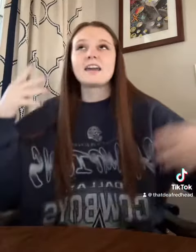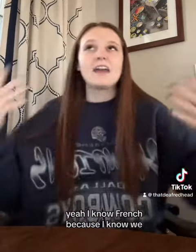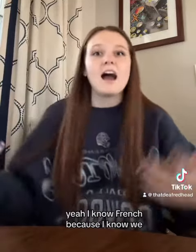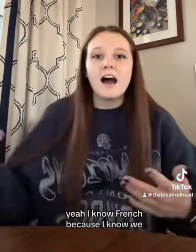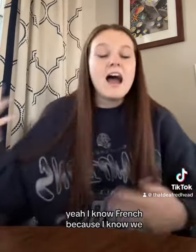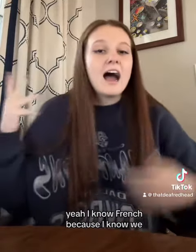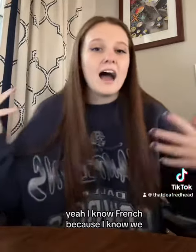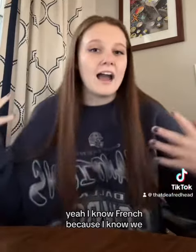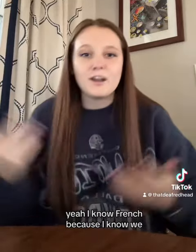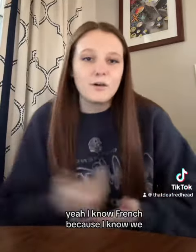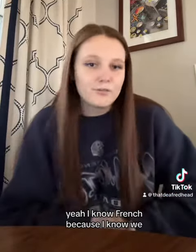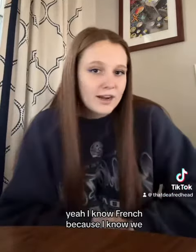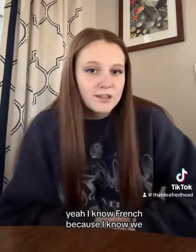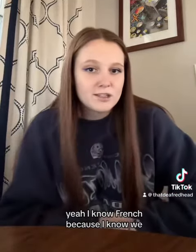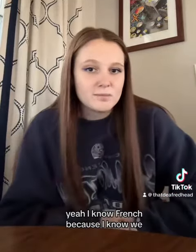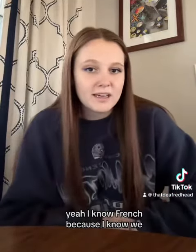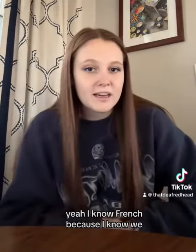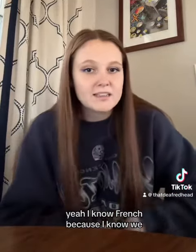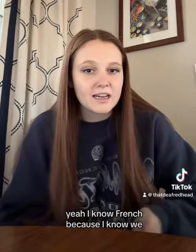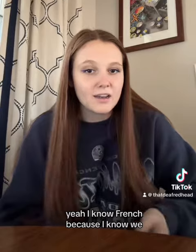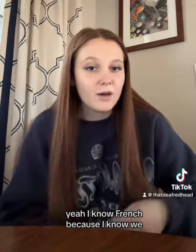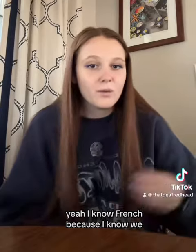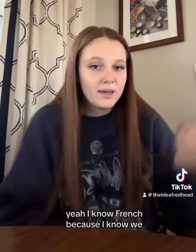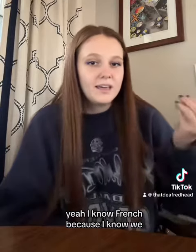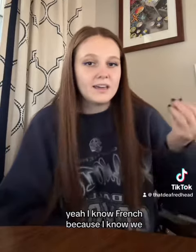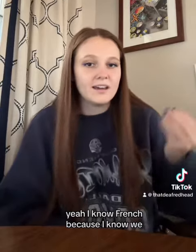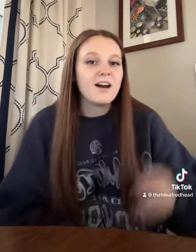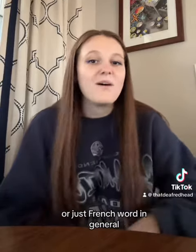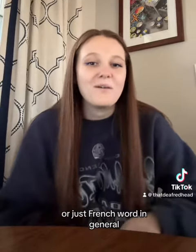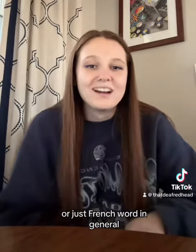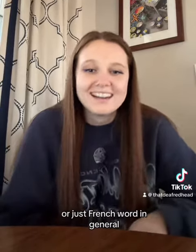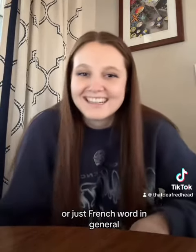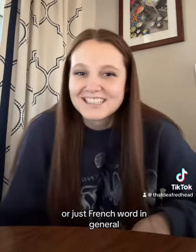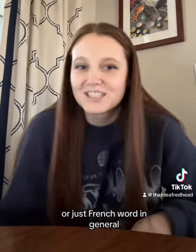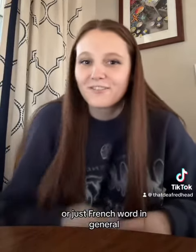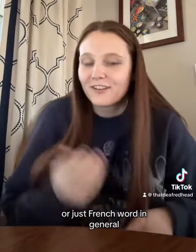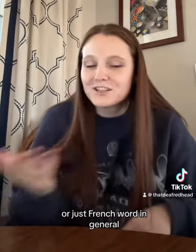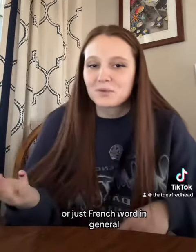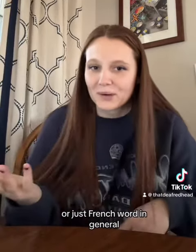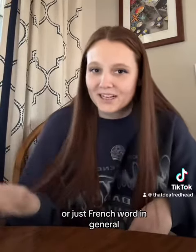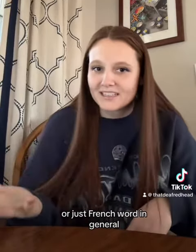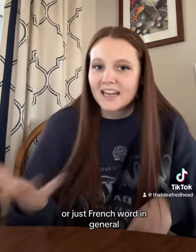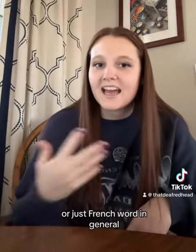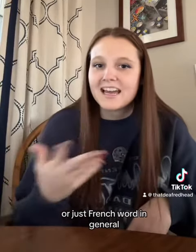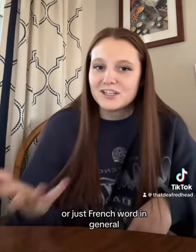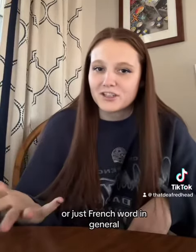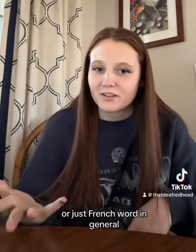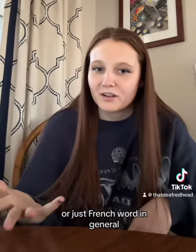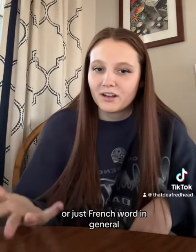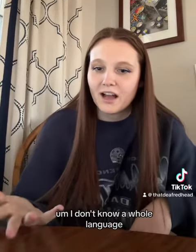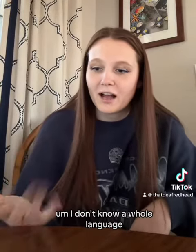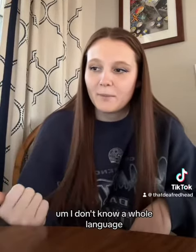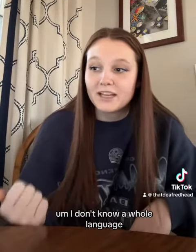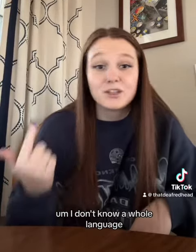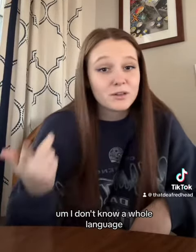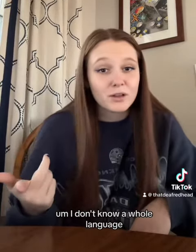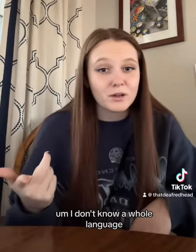yeah, I know French because I know oui, or just French words in general. I don't know the whole